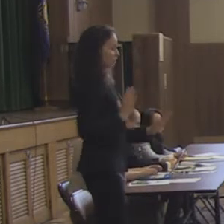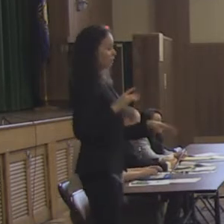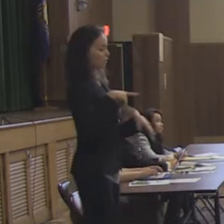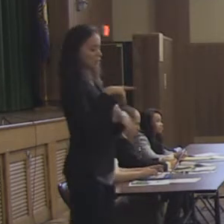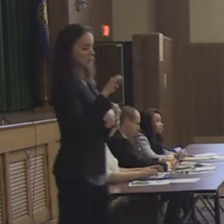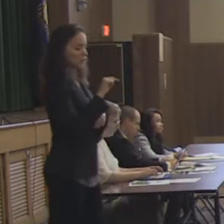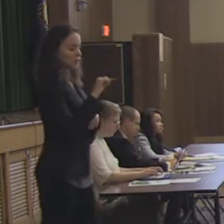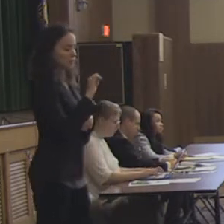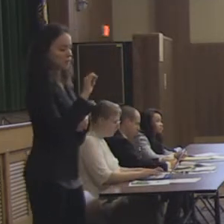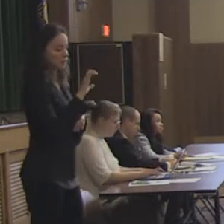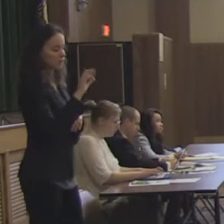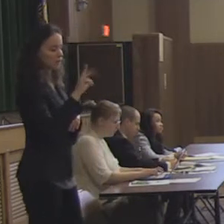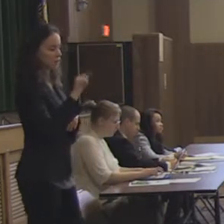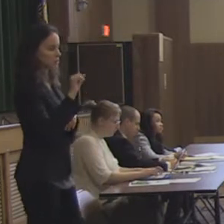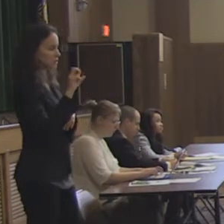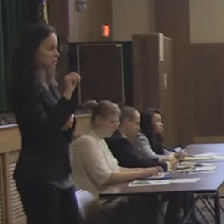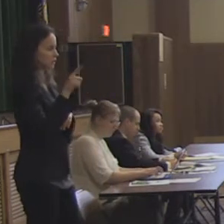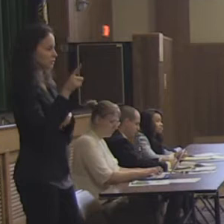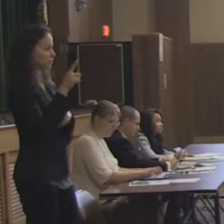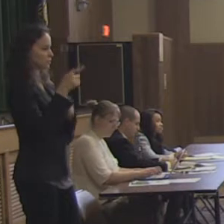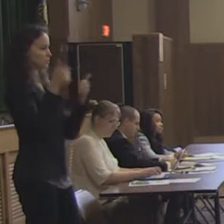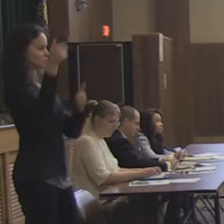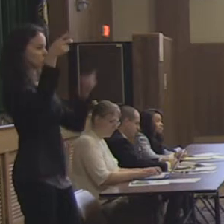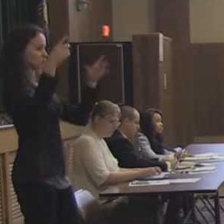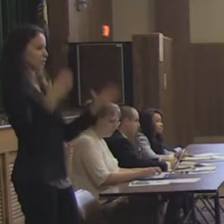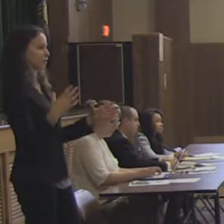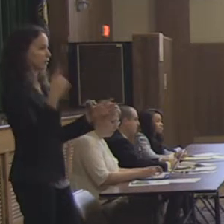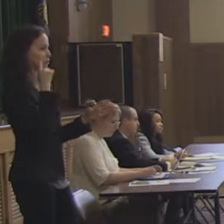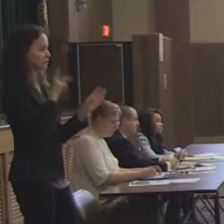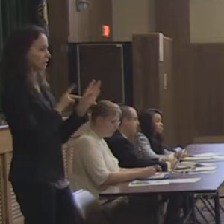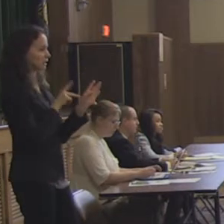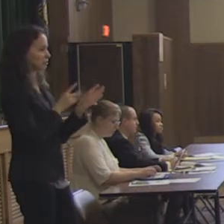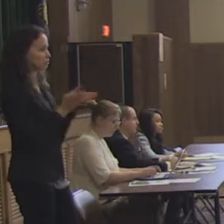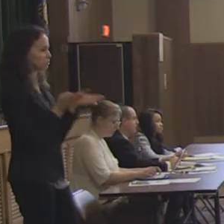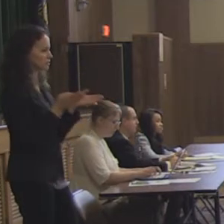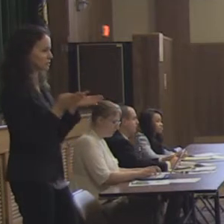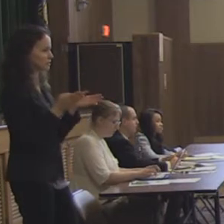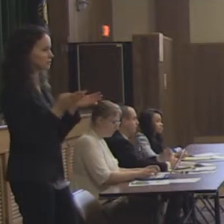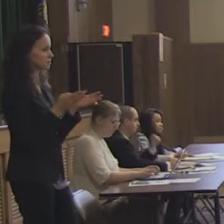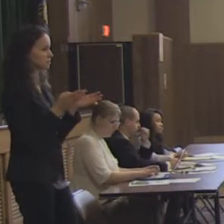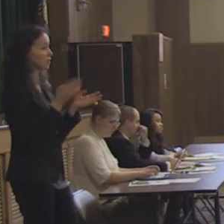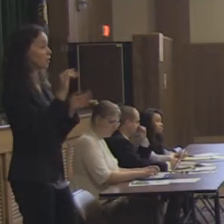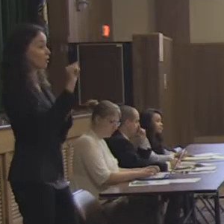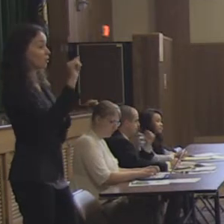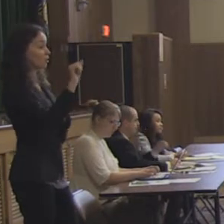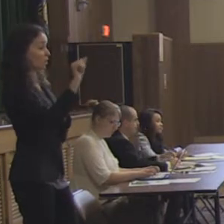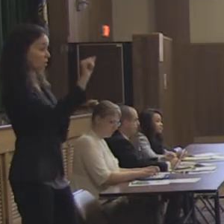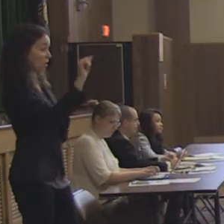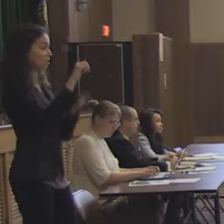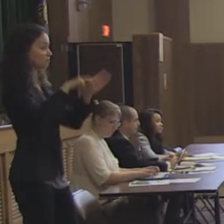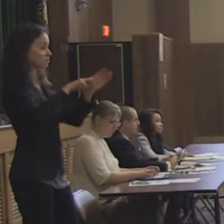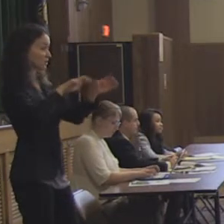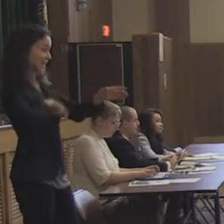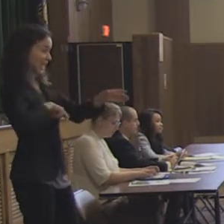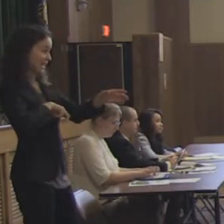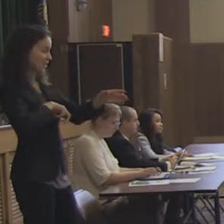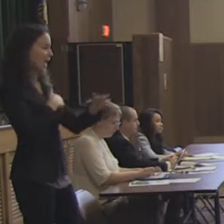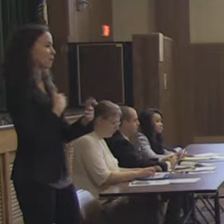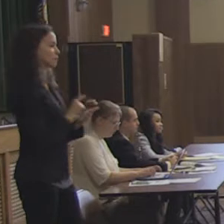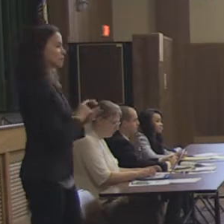of Aurora Psychiatric Services and Psychiatric Services for Aurora, actually resigned about a week after I went on a leave of